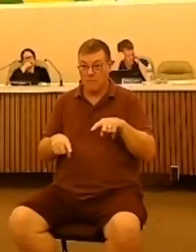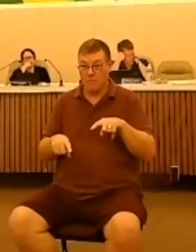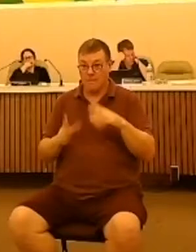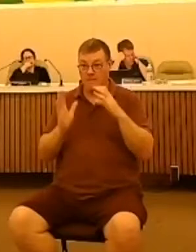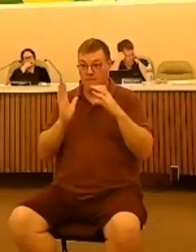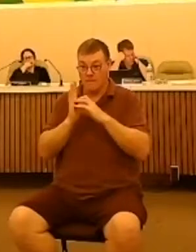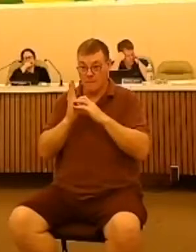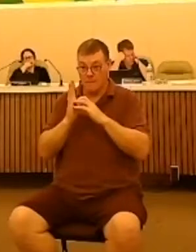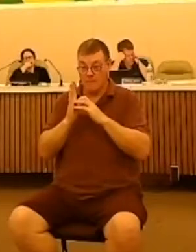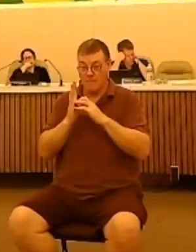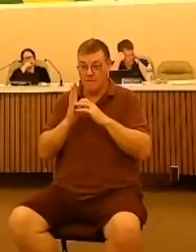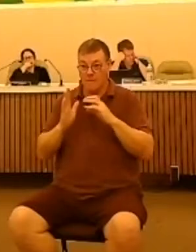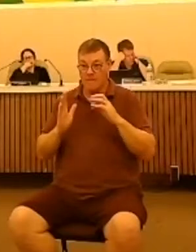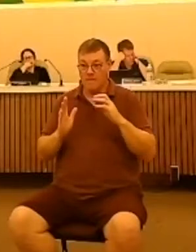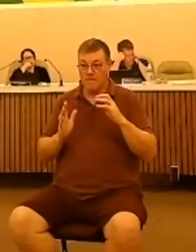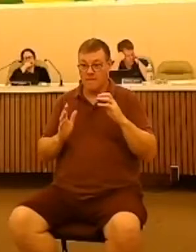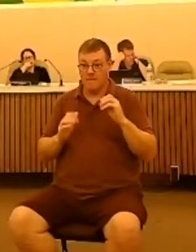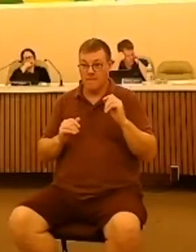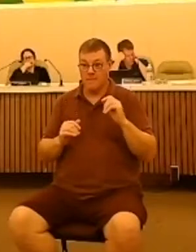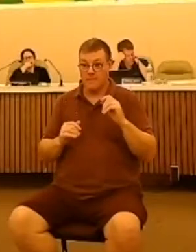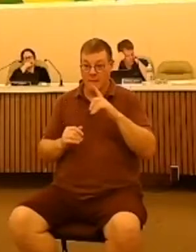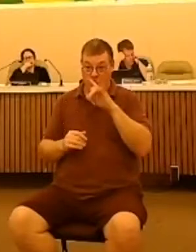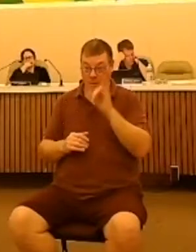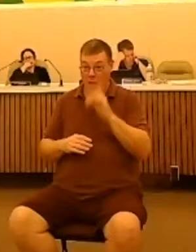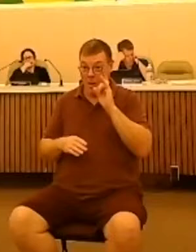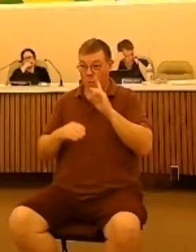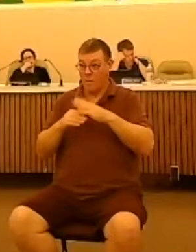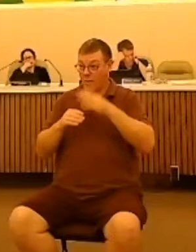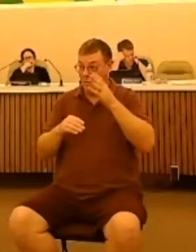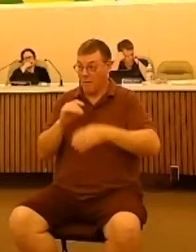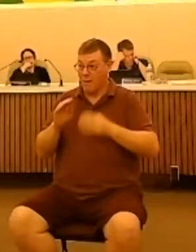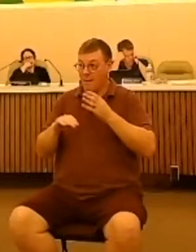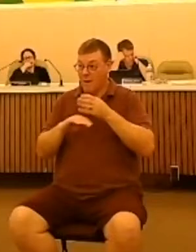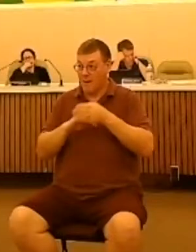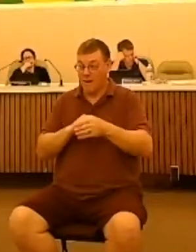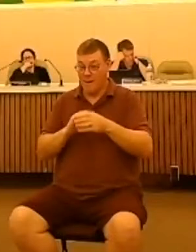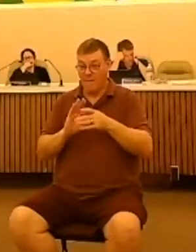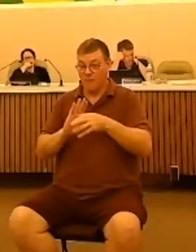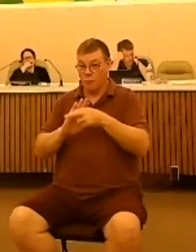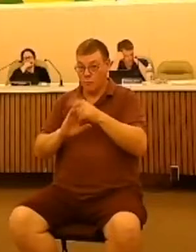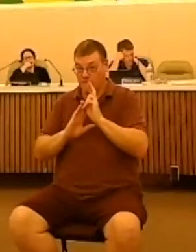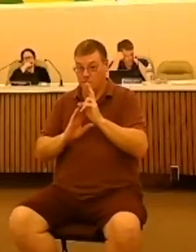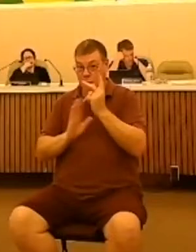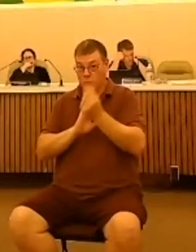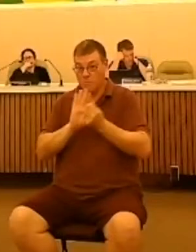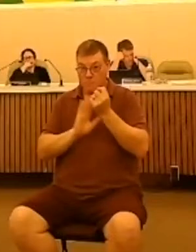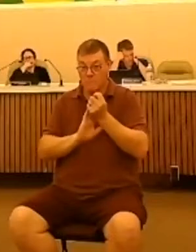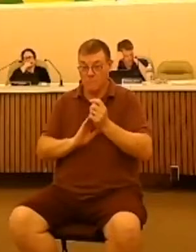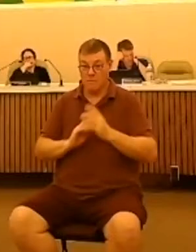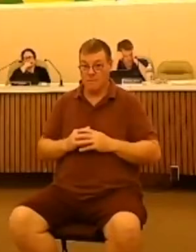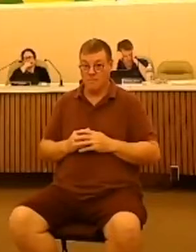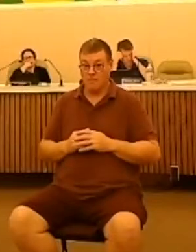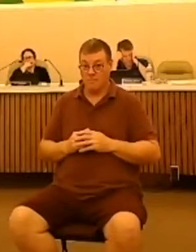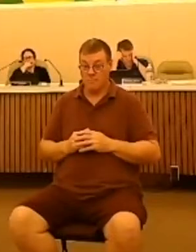paragraph, I don't know what to call it. Is it going to end after public review period?